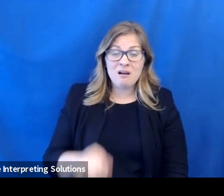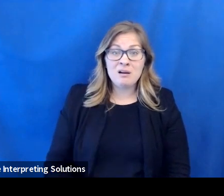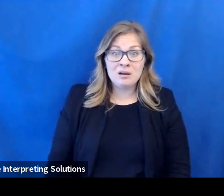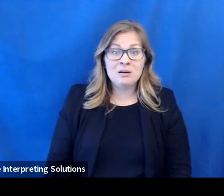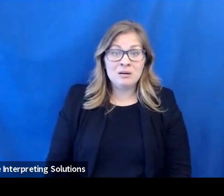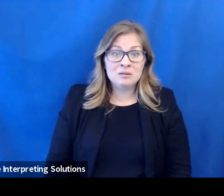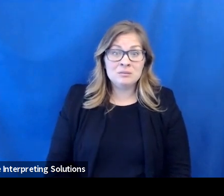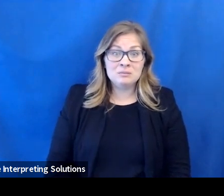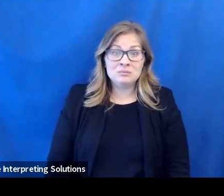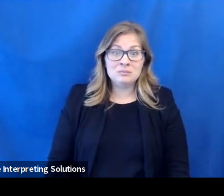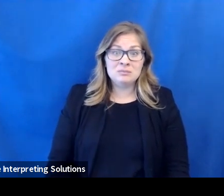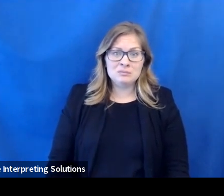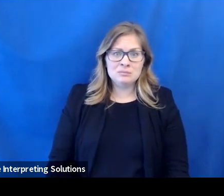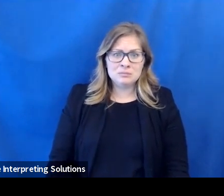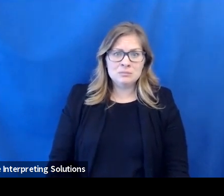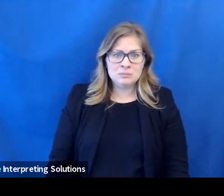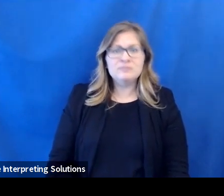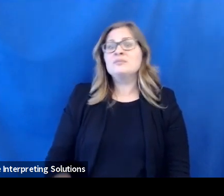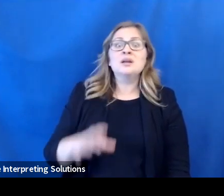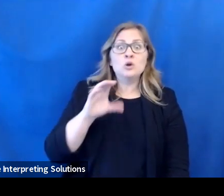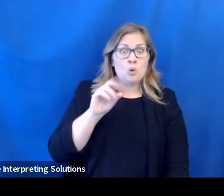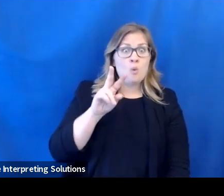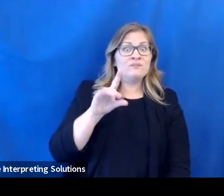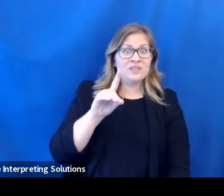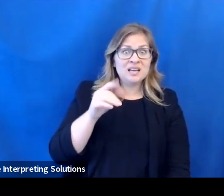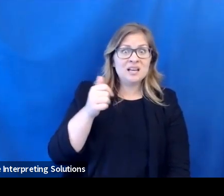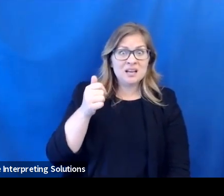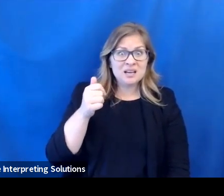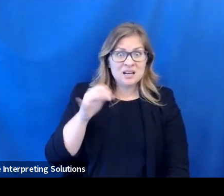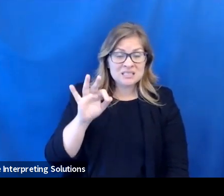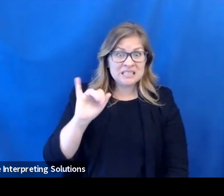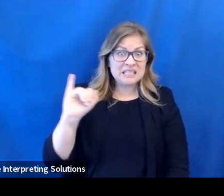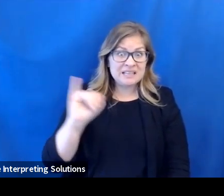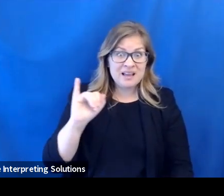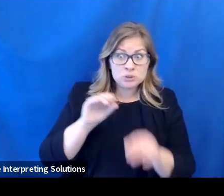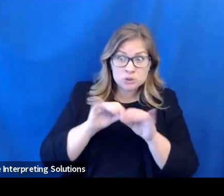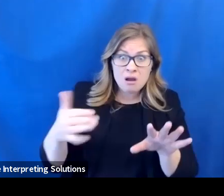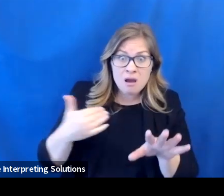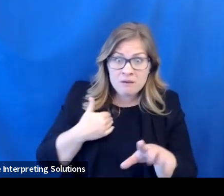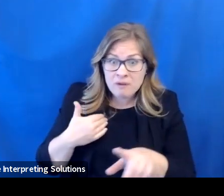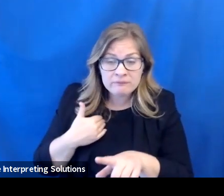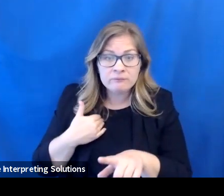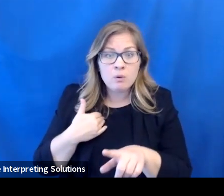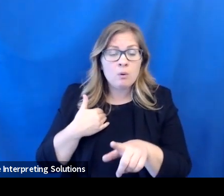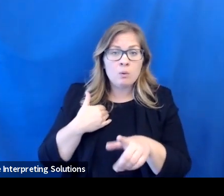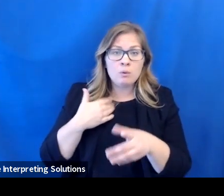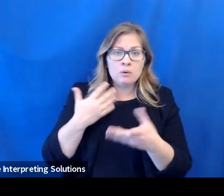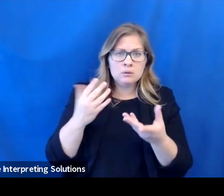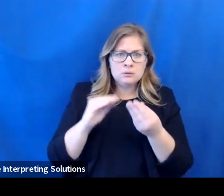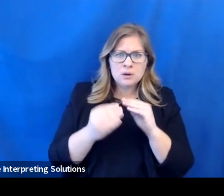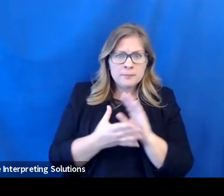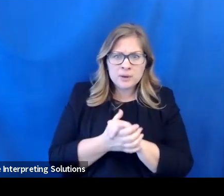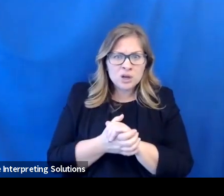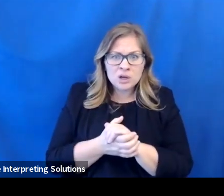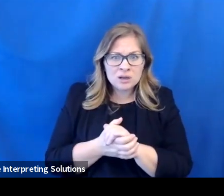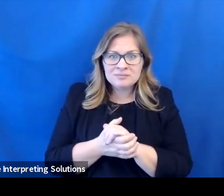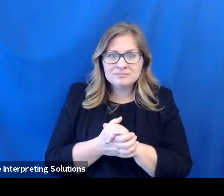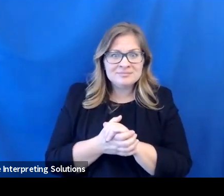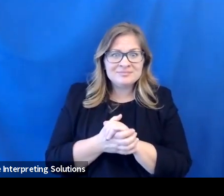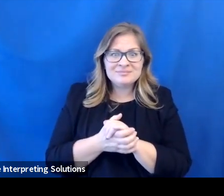COVID infections in the nation, and Minnesota's rate doubling every 8 days instead of every couple of days. they